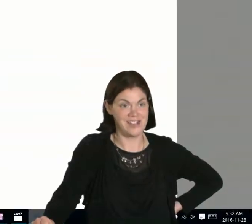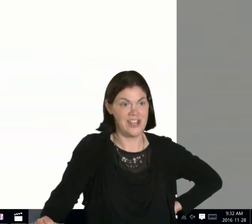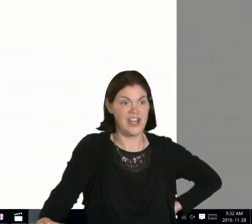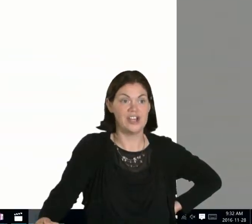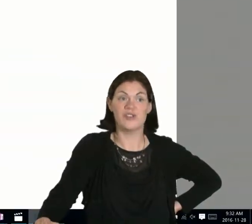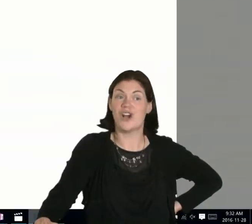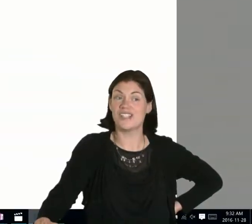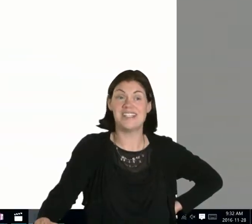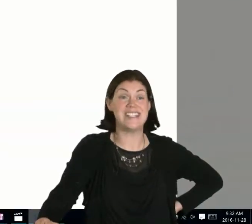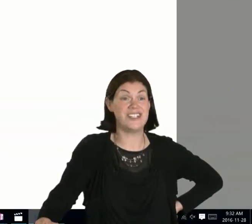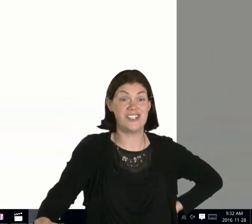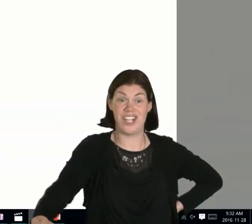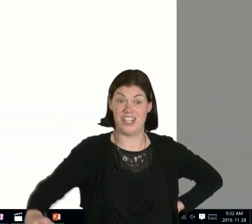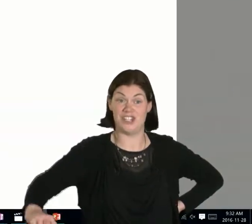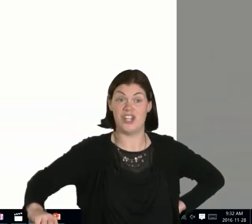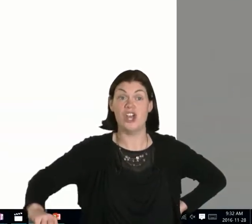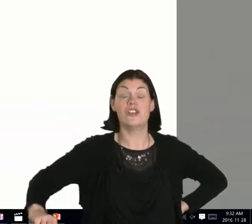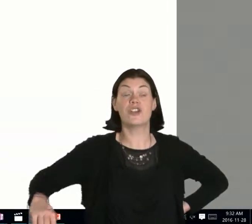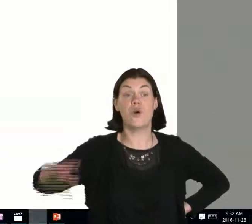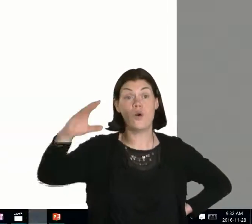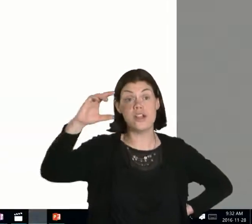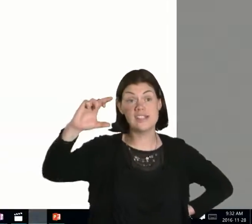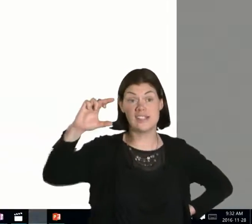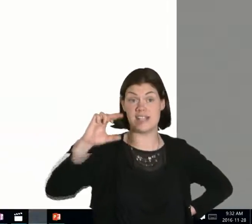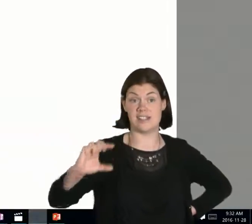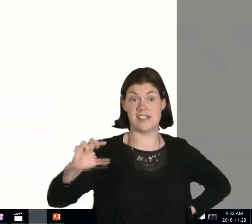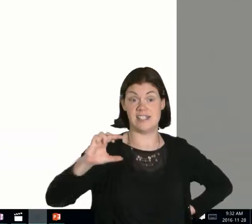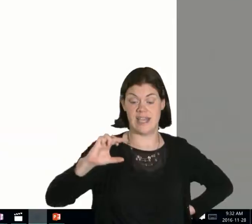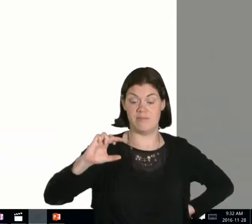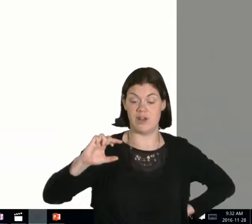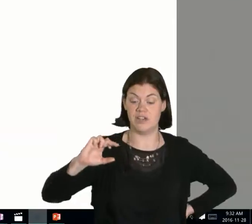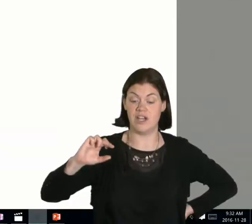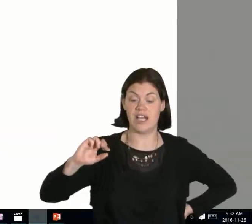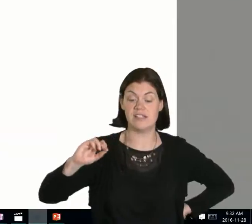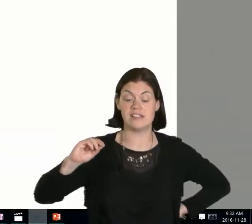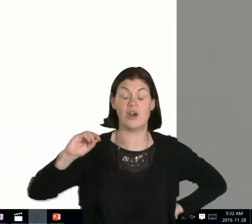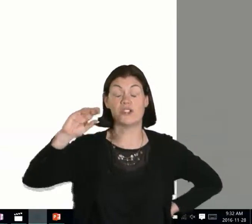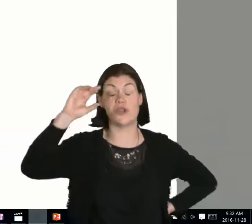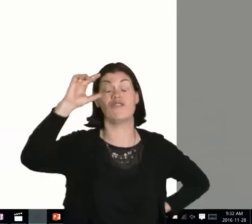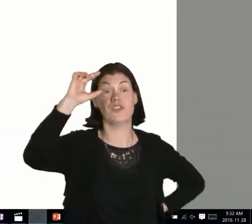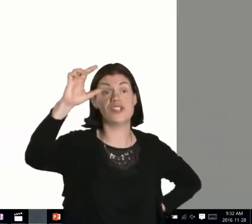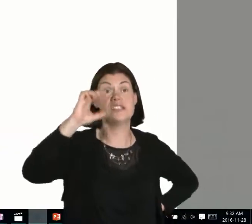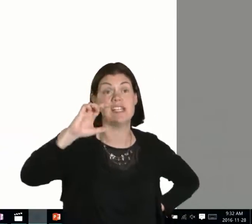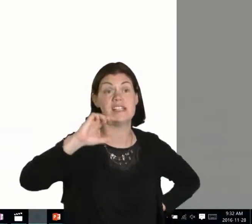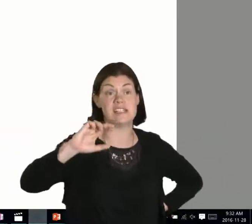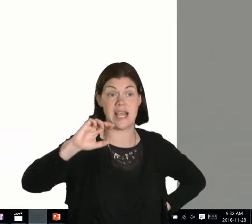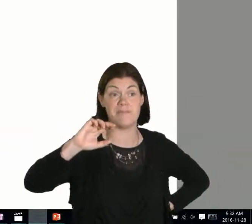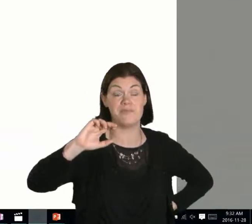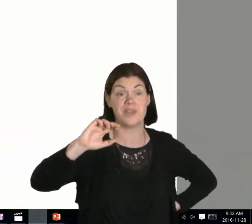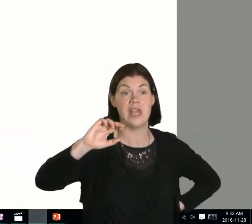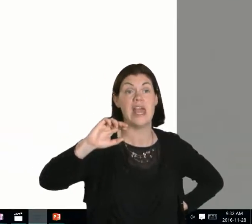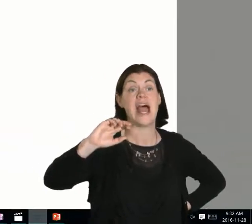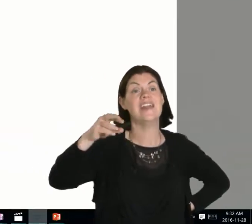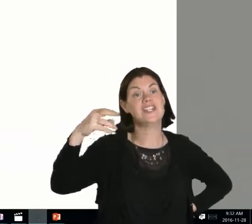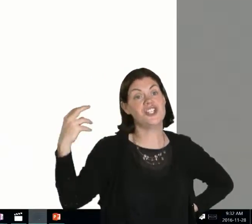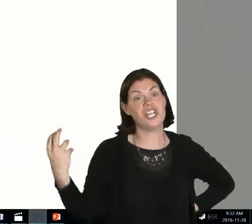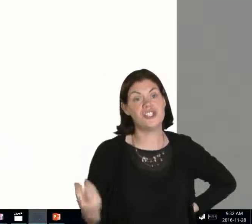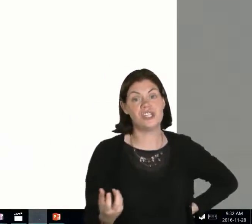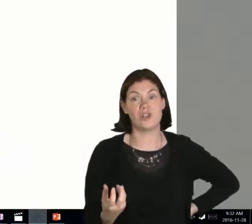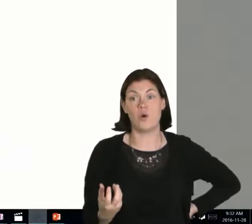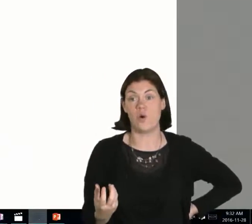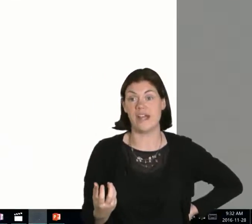Yes. So Costin, it didn't change. The chorus stays the same, right, you guys? Or sorry, the verses stay the same. and